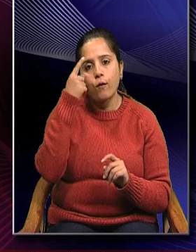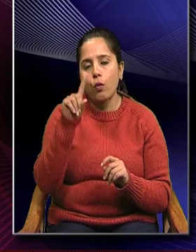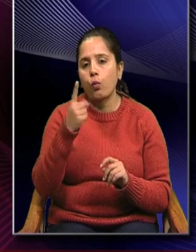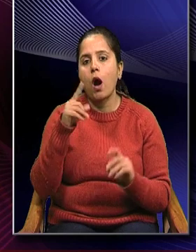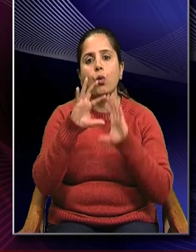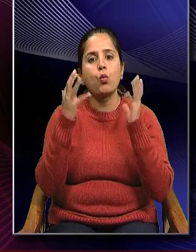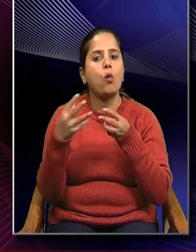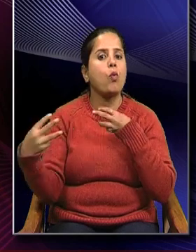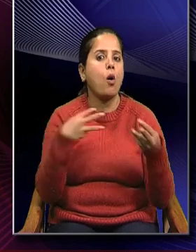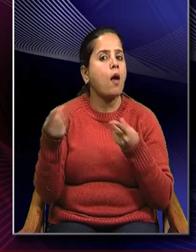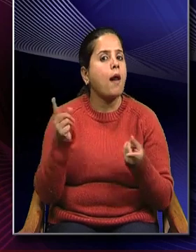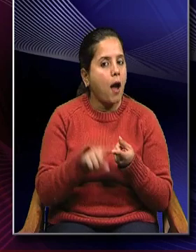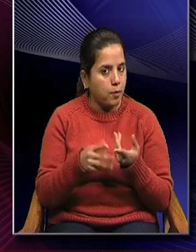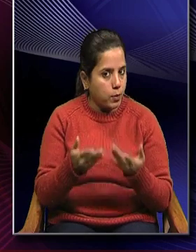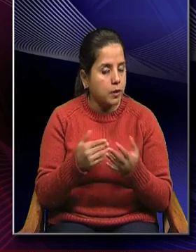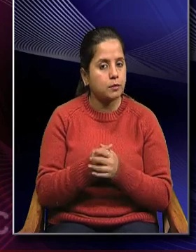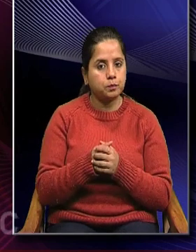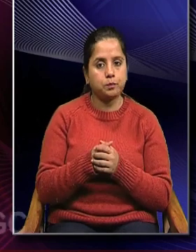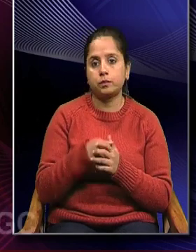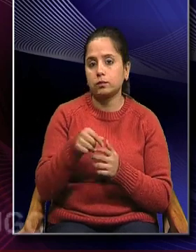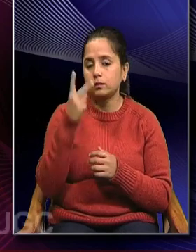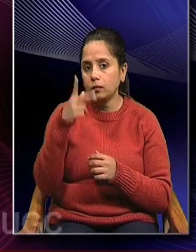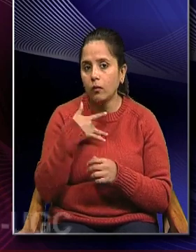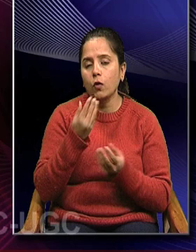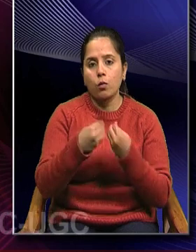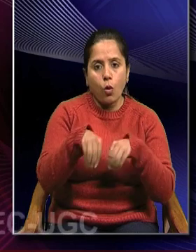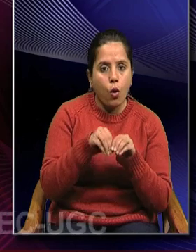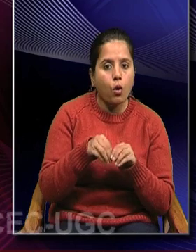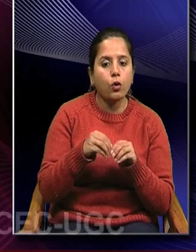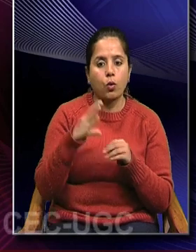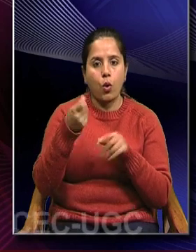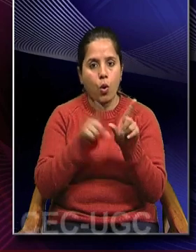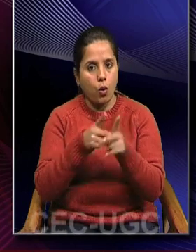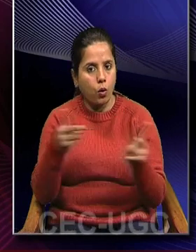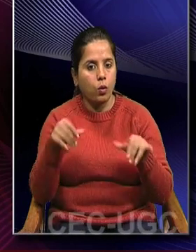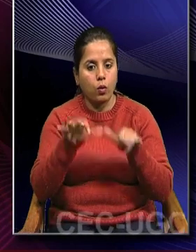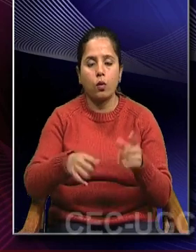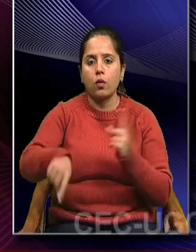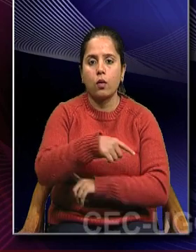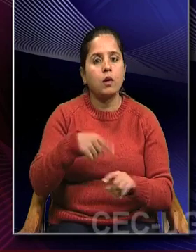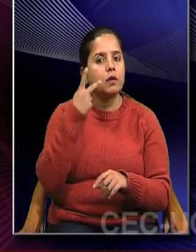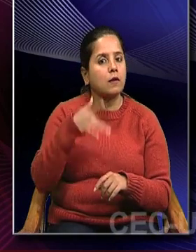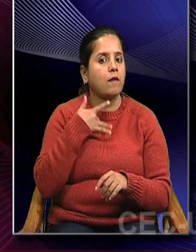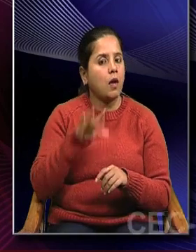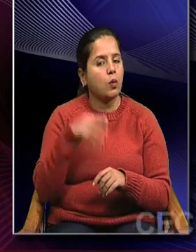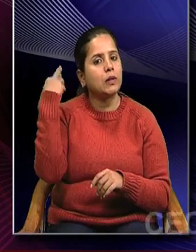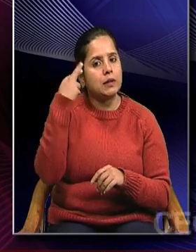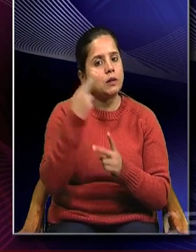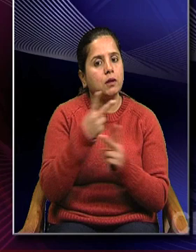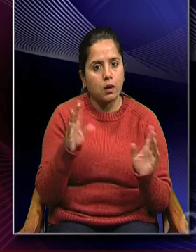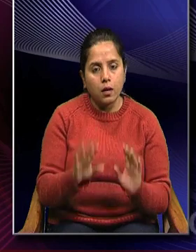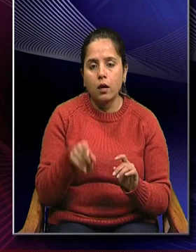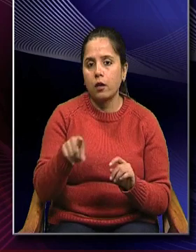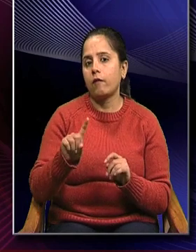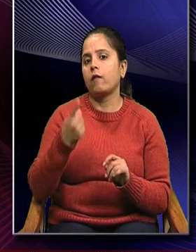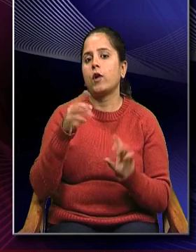World War, and seeking more and more colonies for themselves was also one of the reasons for the First